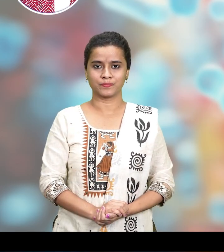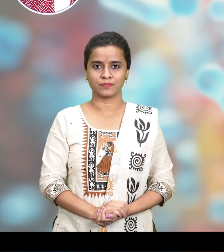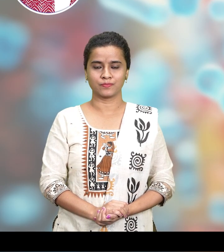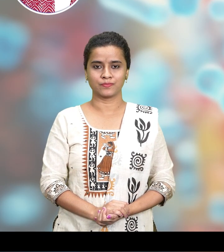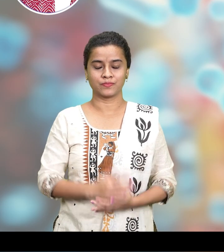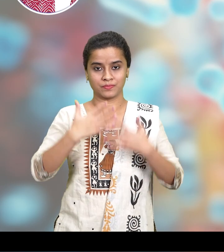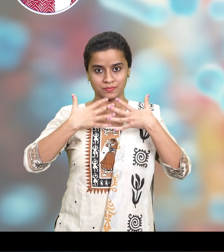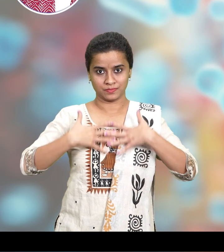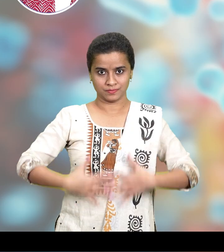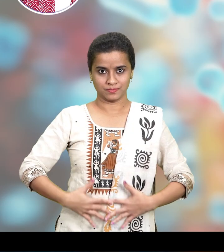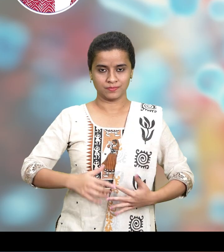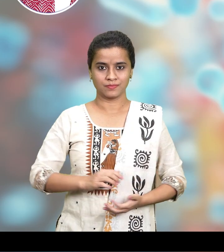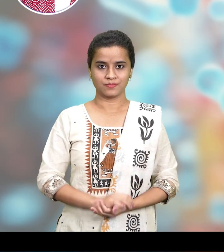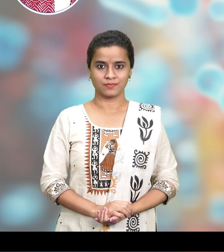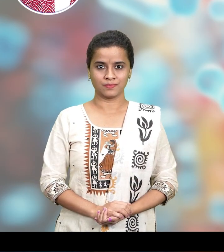health,